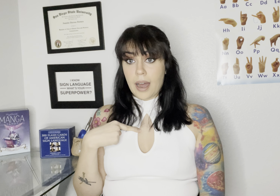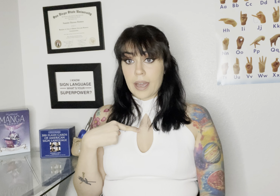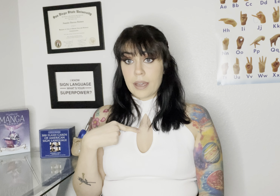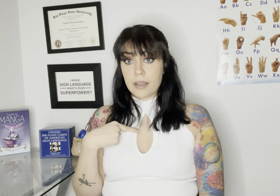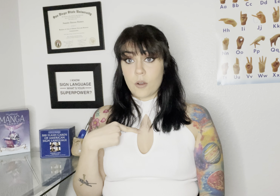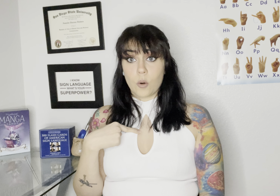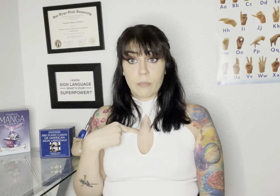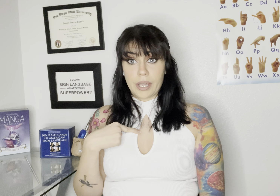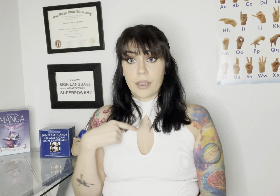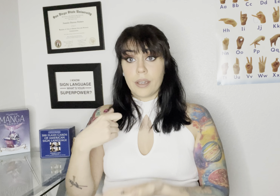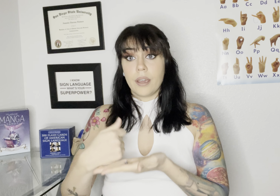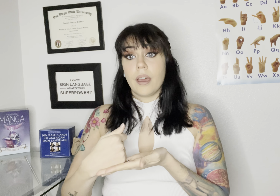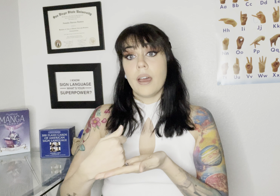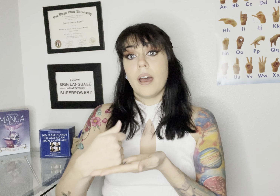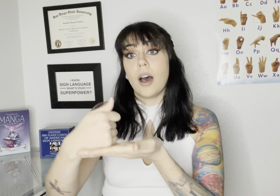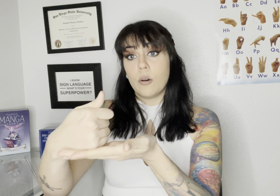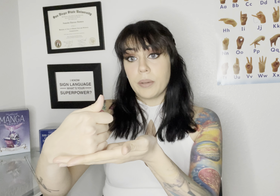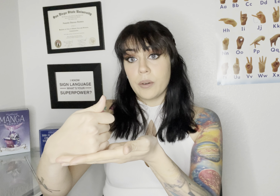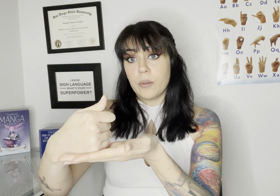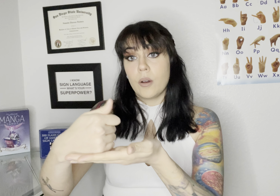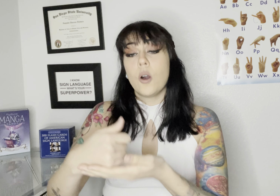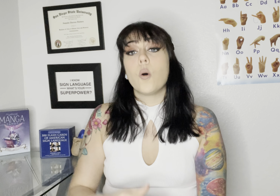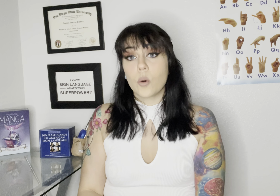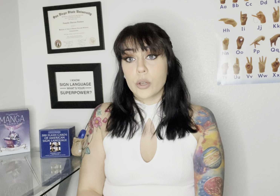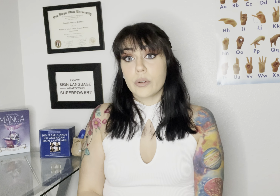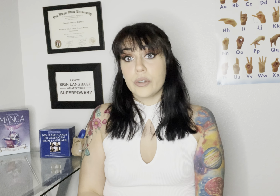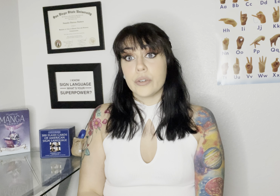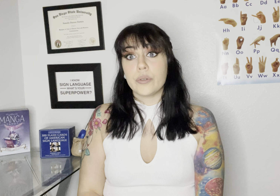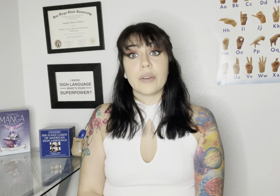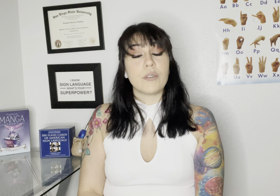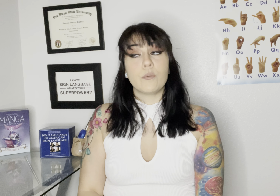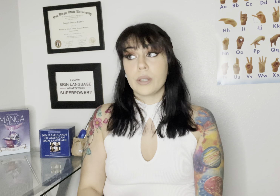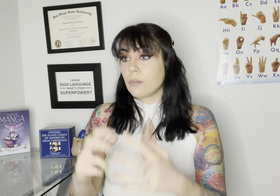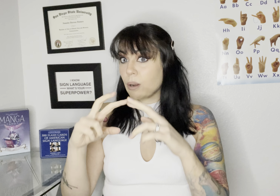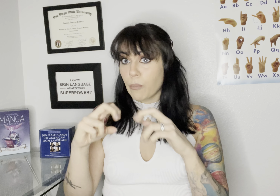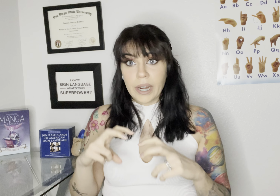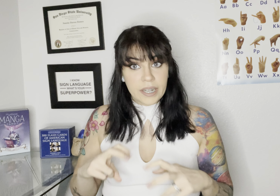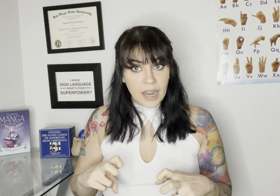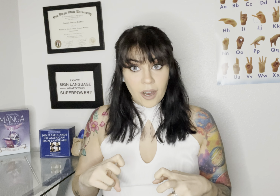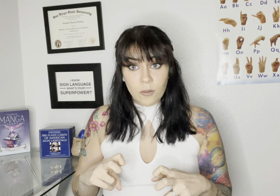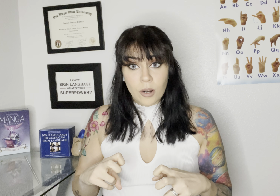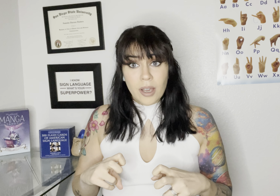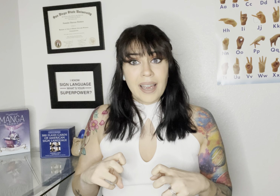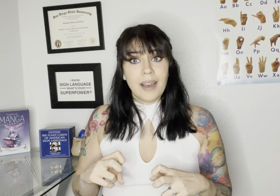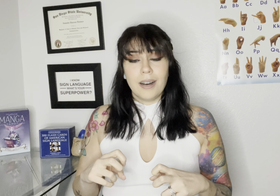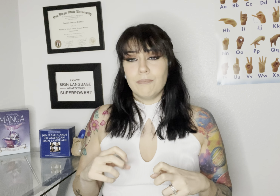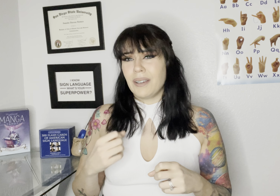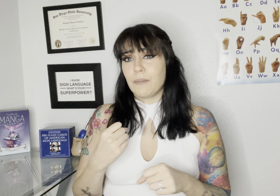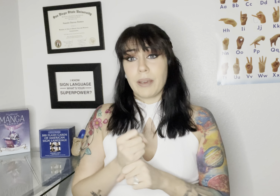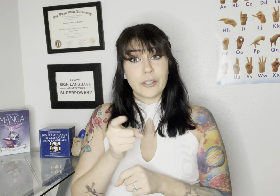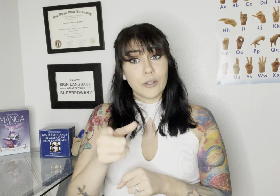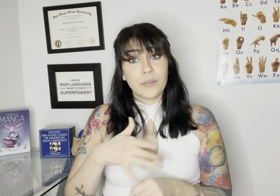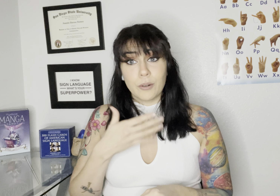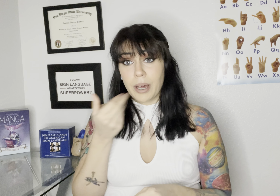I or me help you, or you could do, if you really want to break it down, if it makes you feel better,